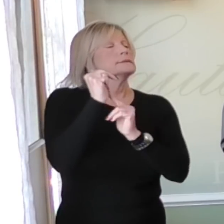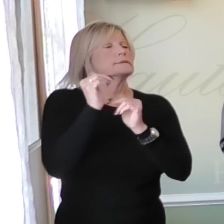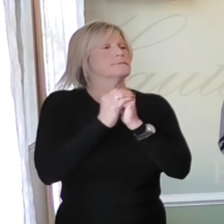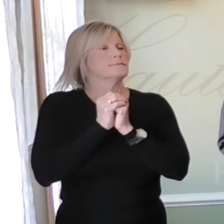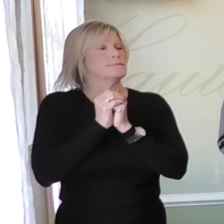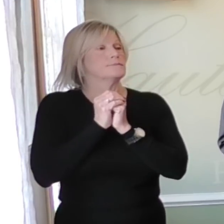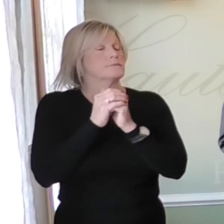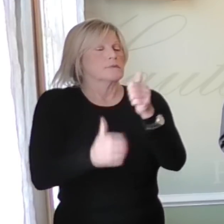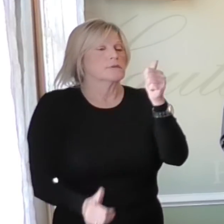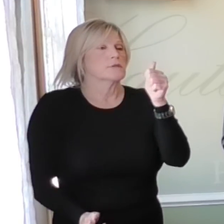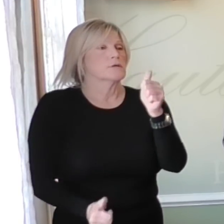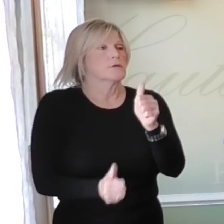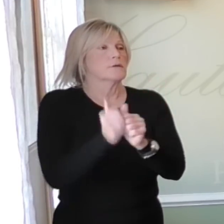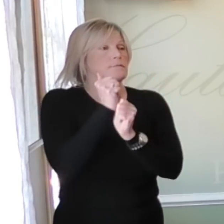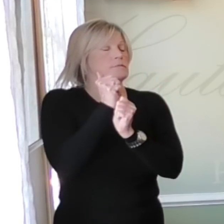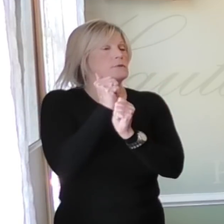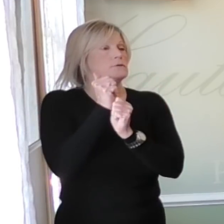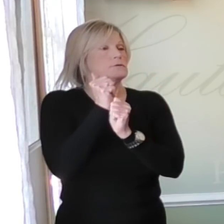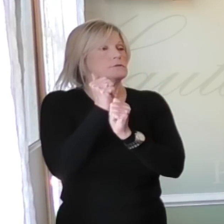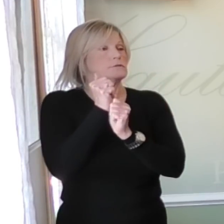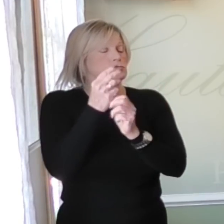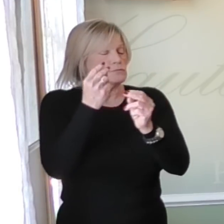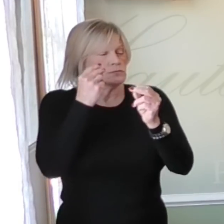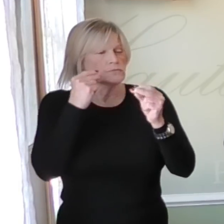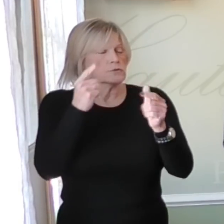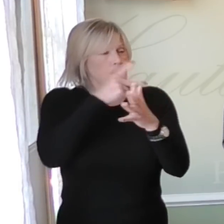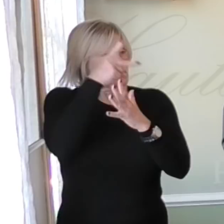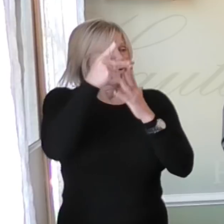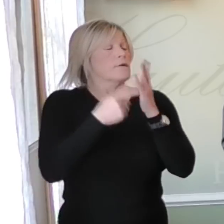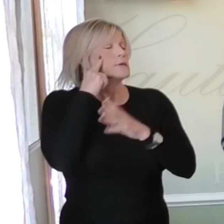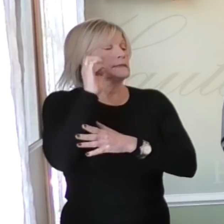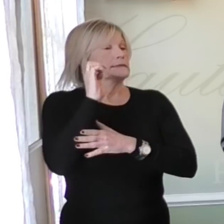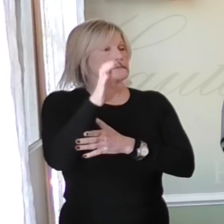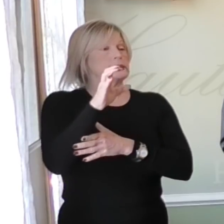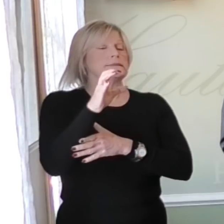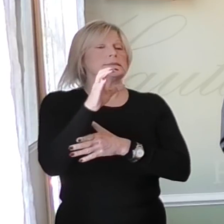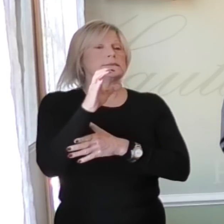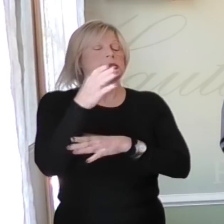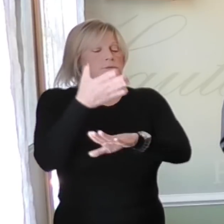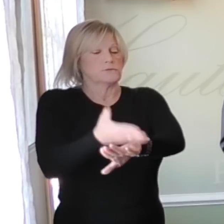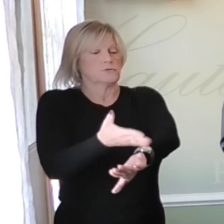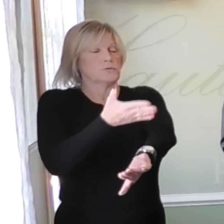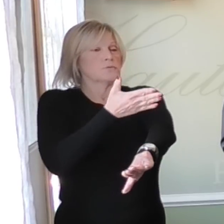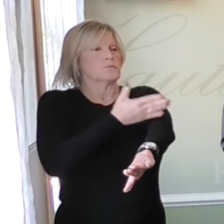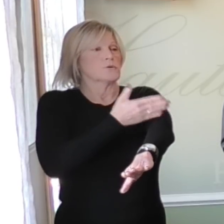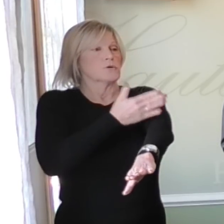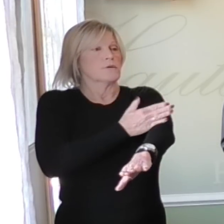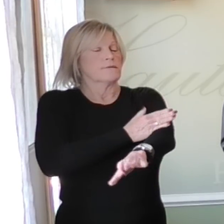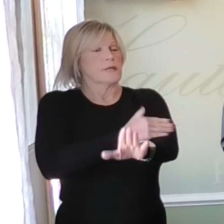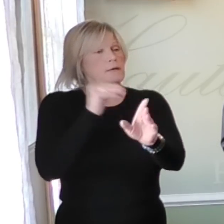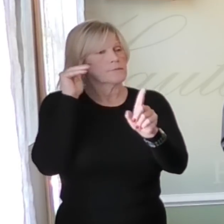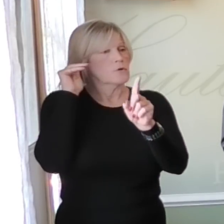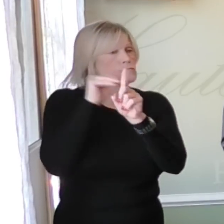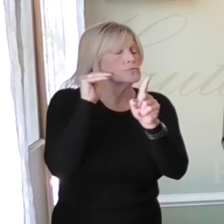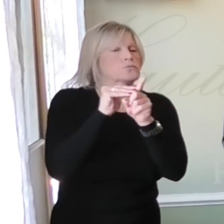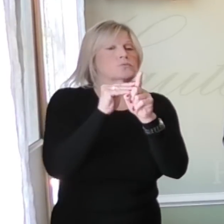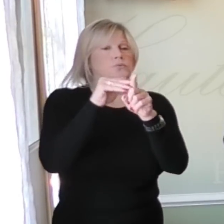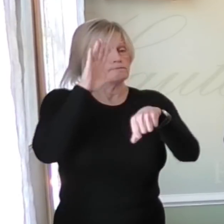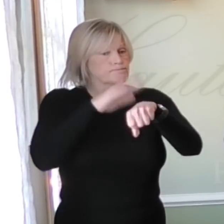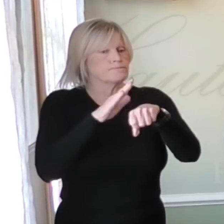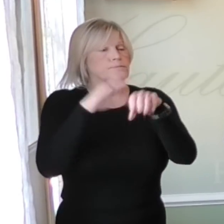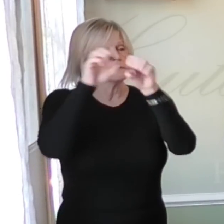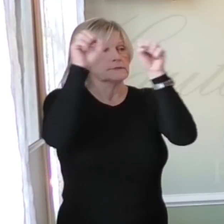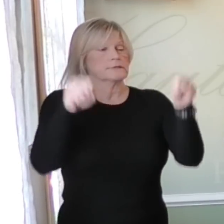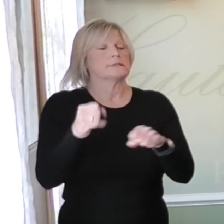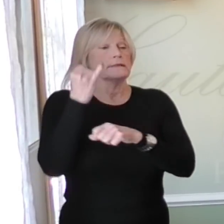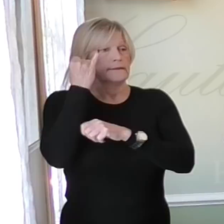most urgent priority after that for Ellicott City is to improve the alert and warning systems in